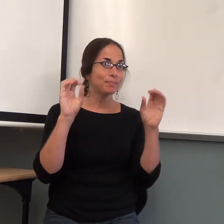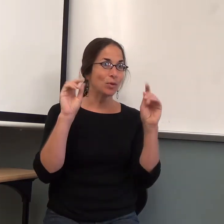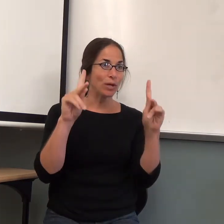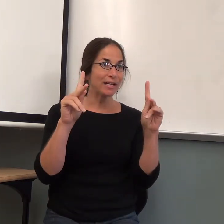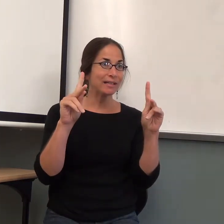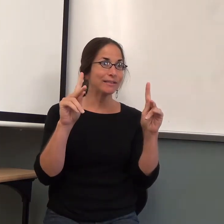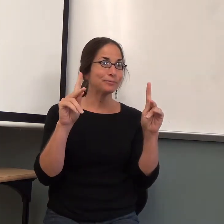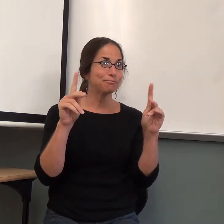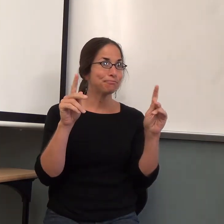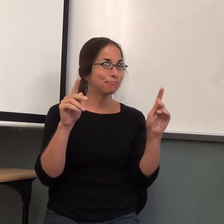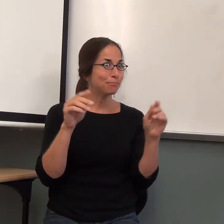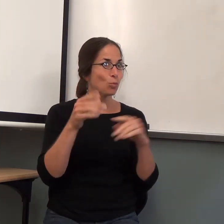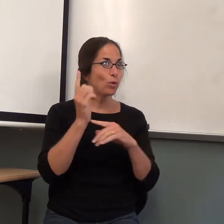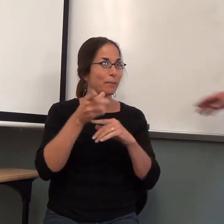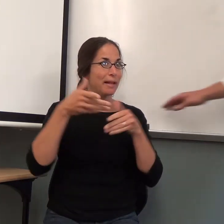Back, one more minute.